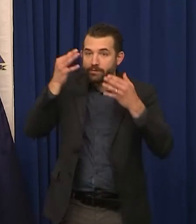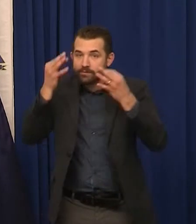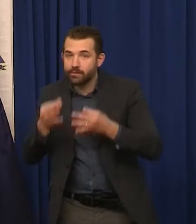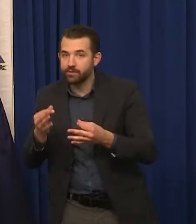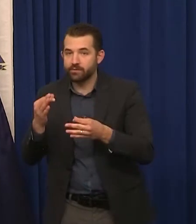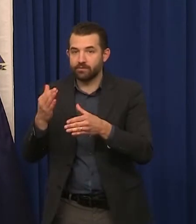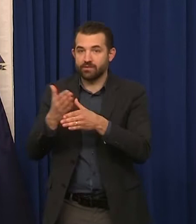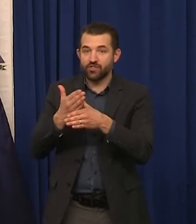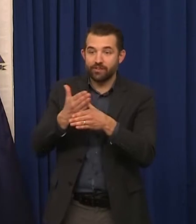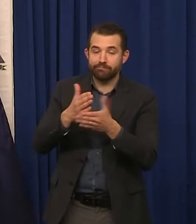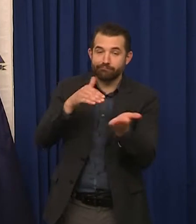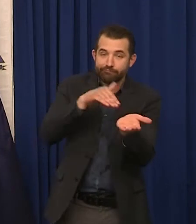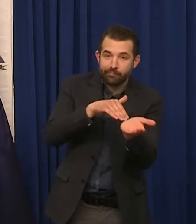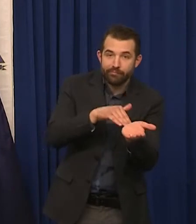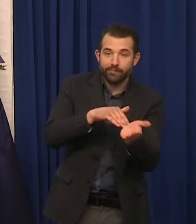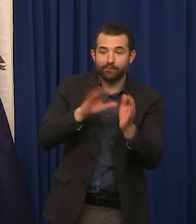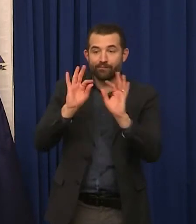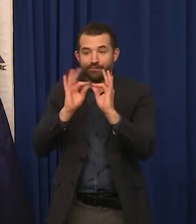and their healthcare provider.